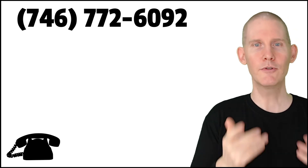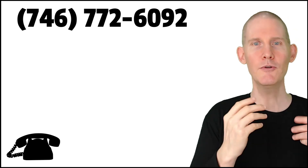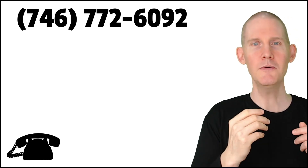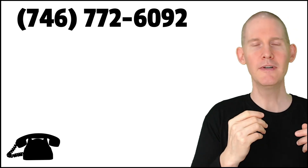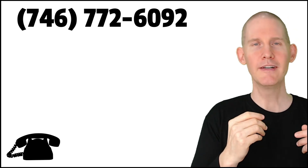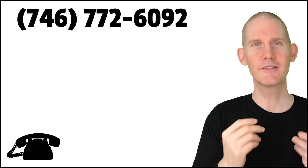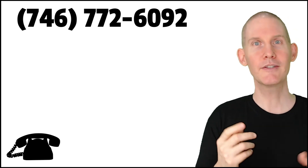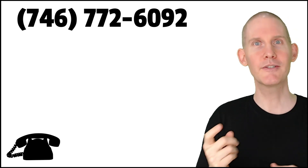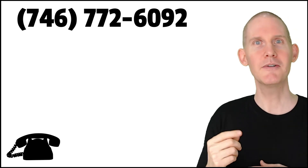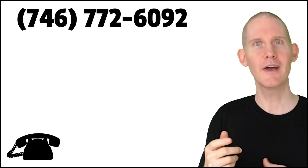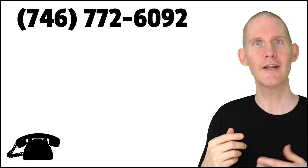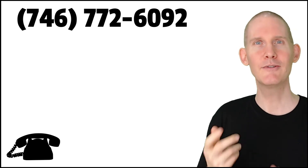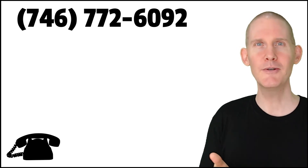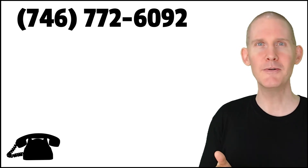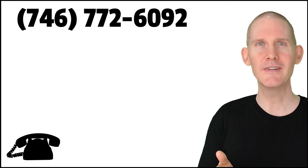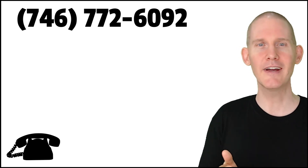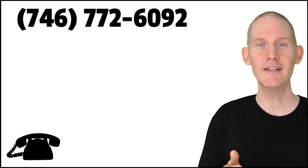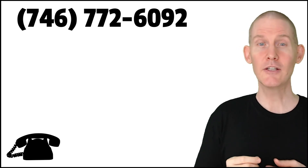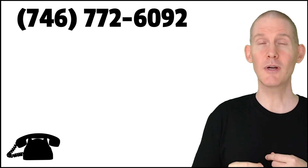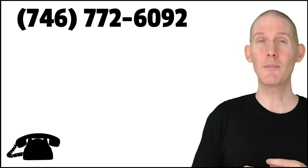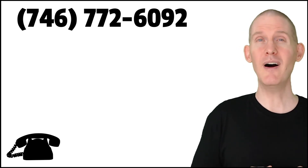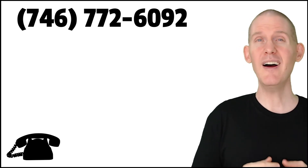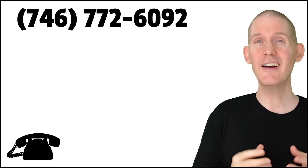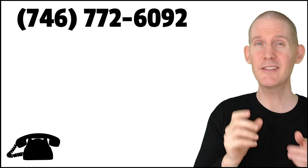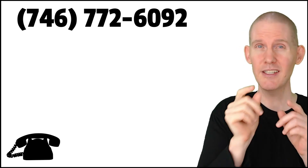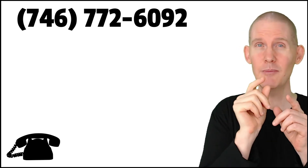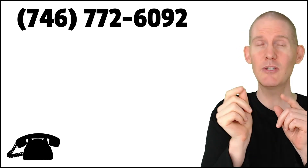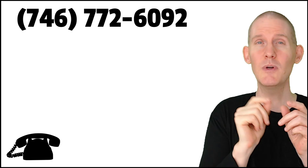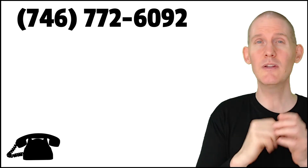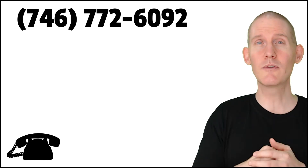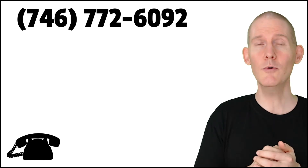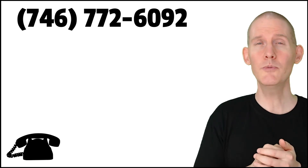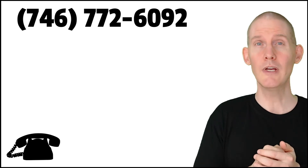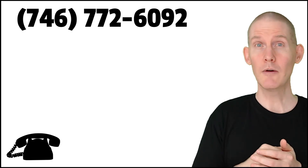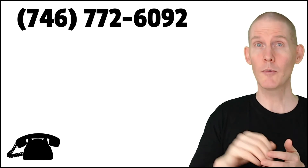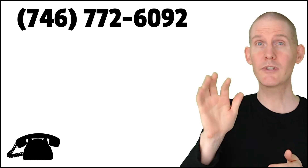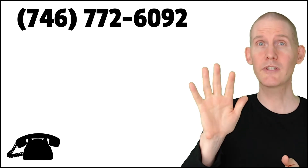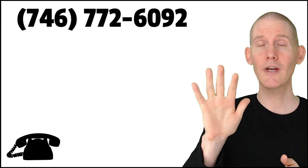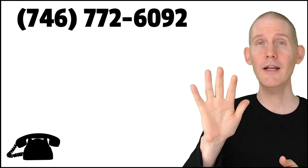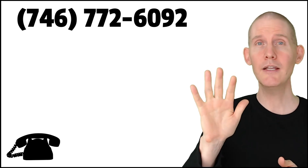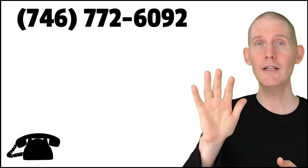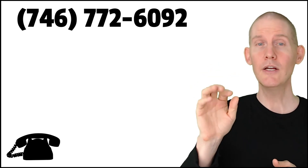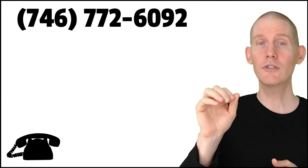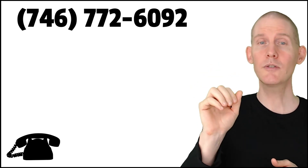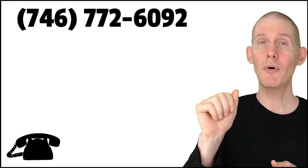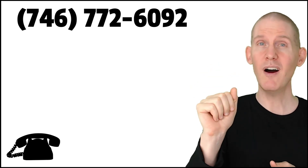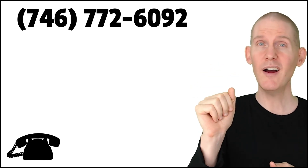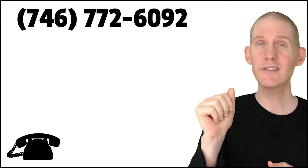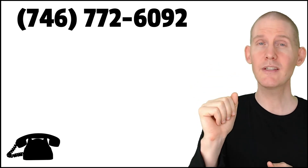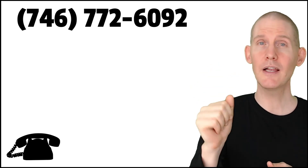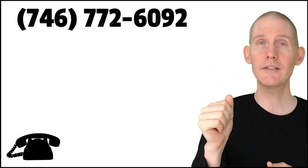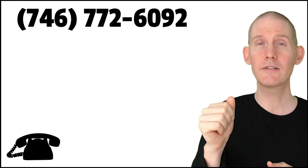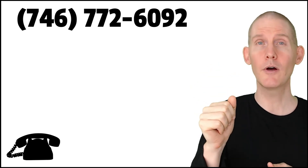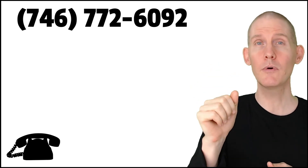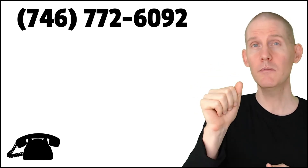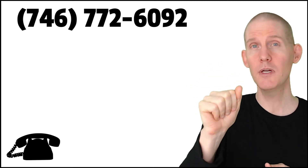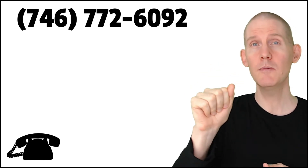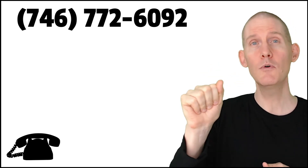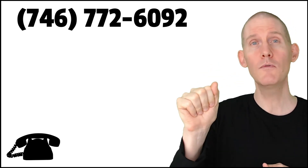772, 6092, right? So I pause in between the groups. When we're signing, just pause in the last number, maybe move over